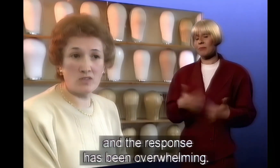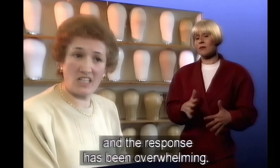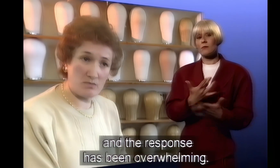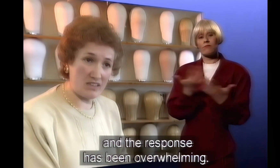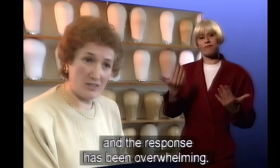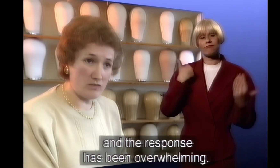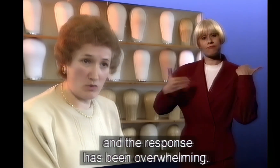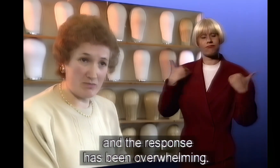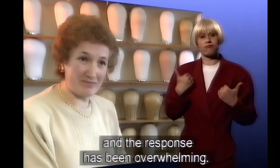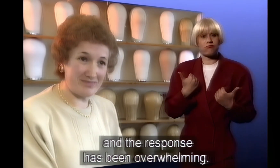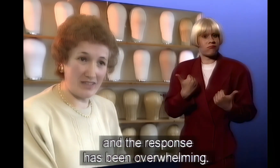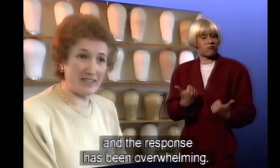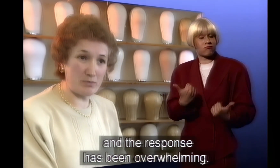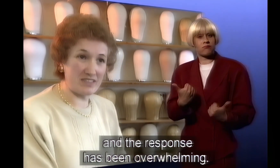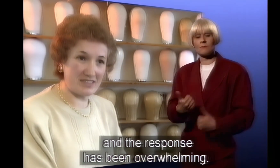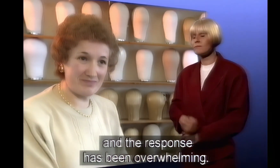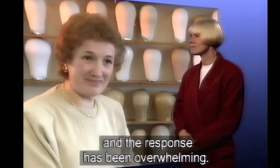has been overwhelming. I am very pleased.